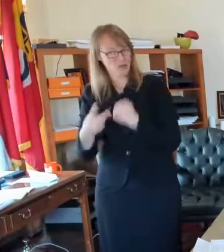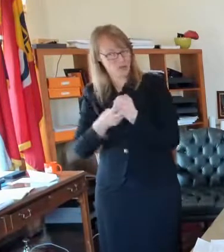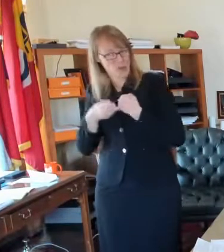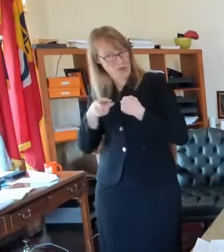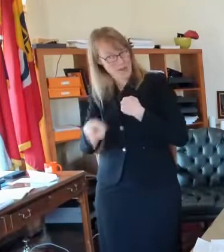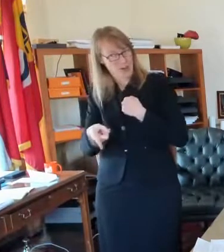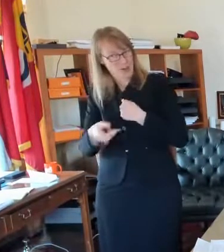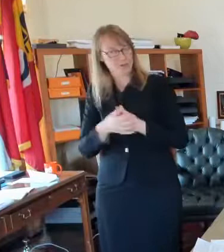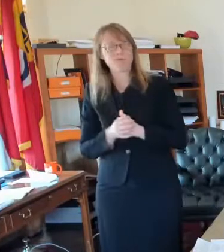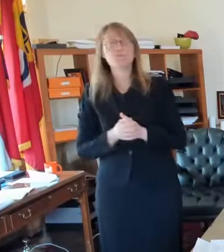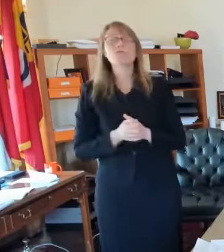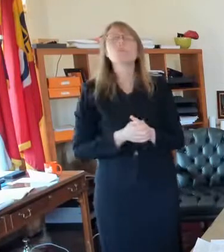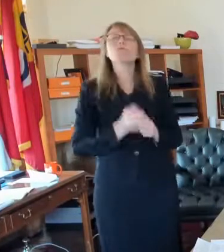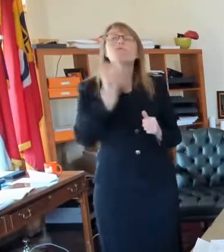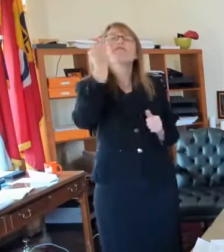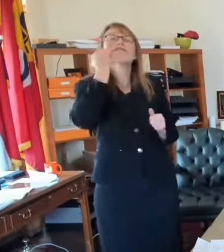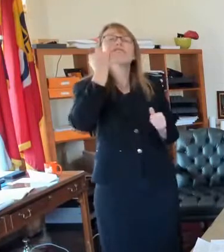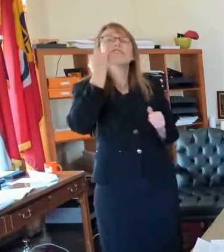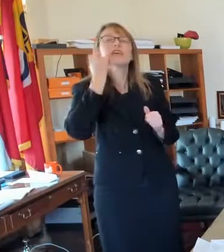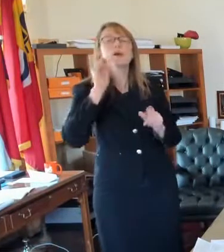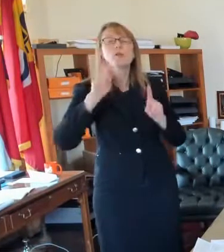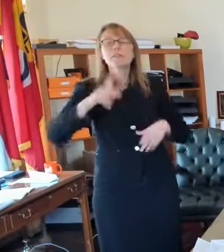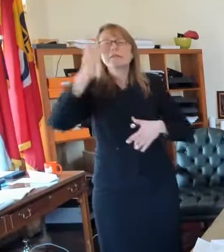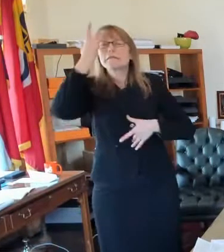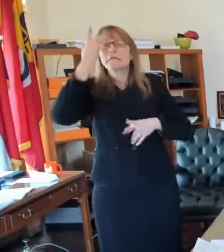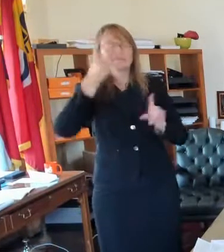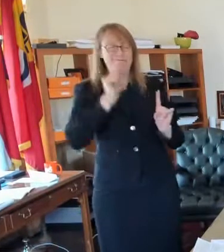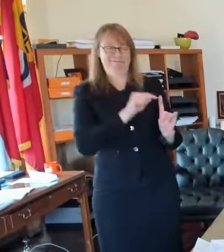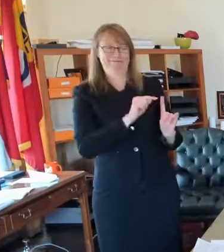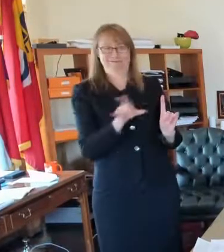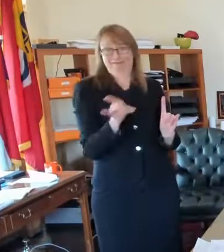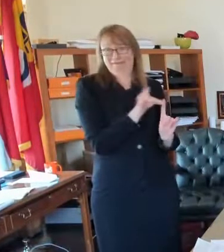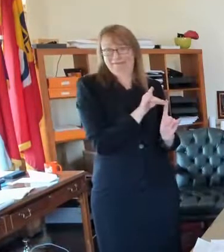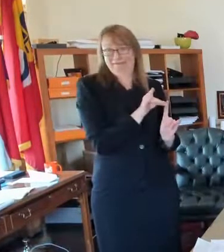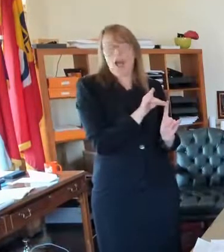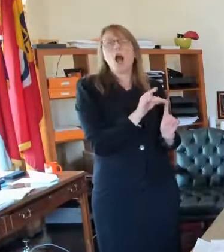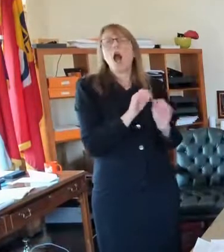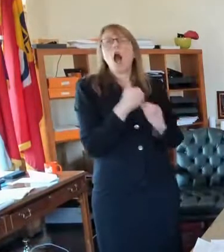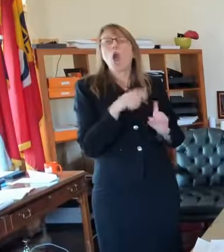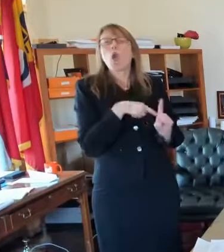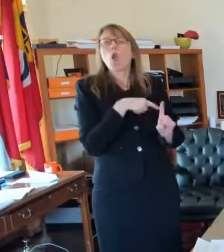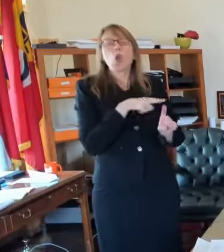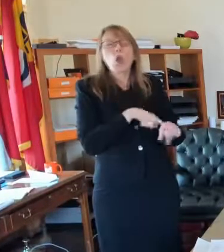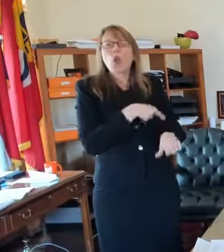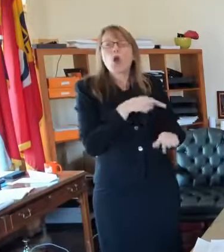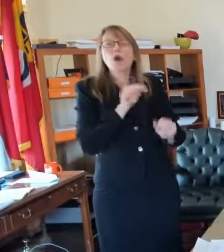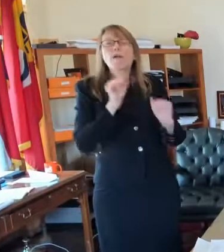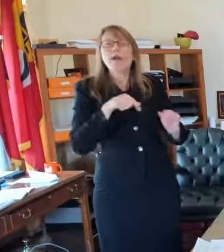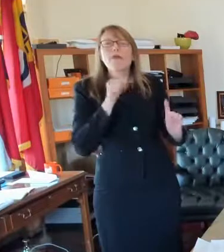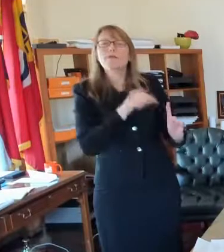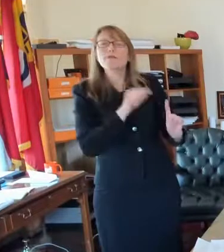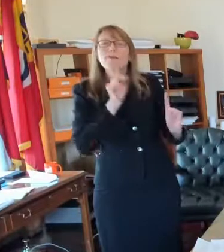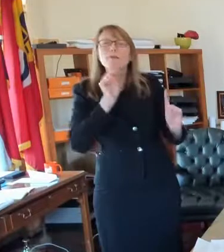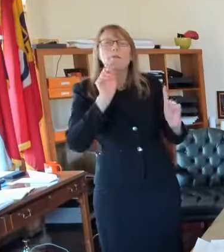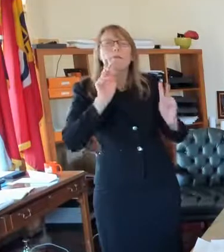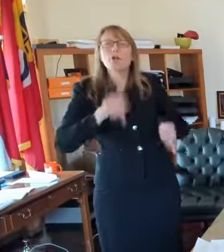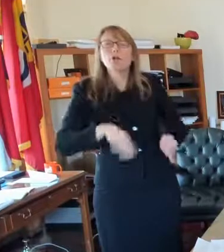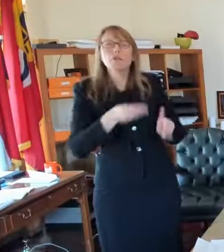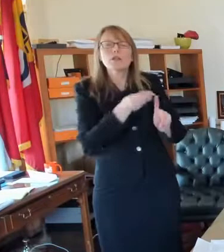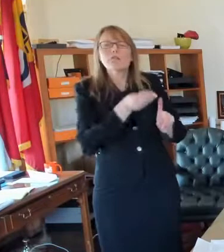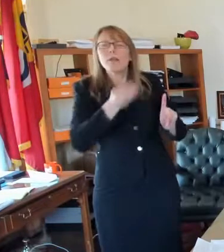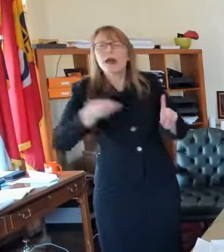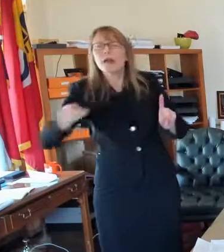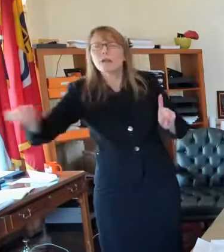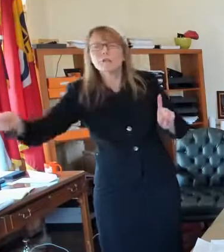to spread it to another individual? That question would be better answered by Dr. Eccles, but it's